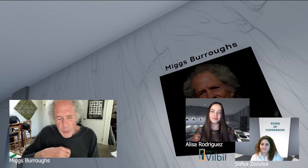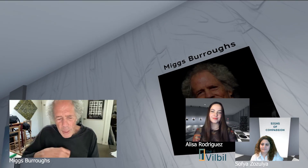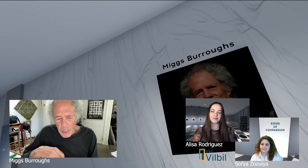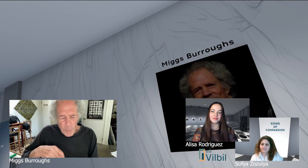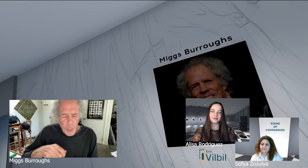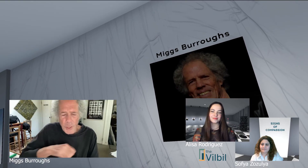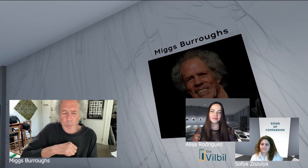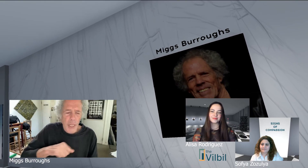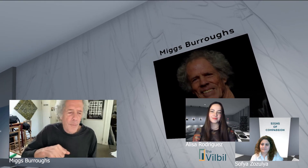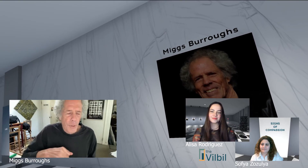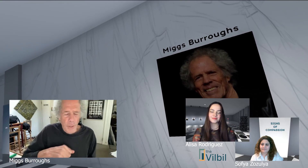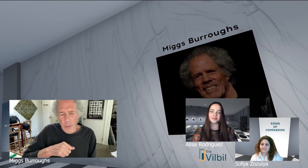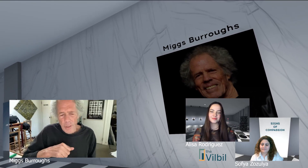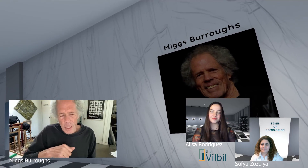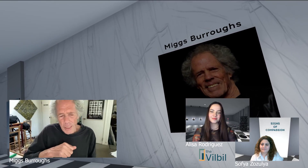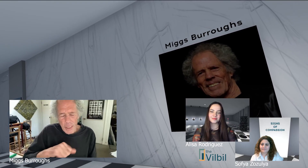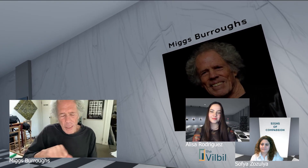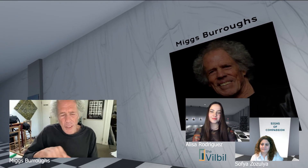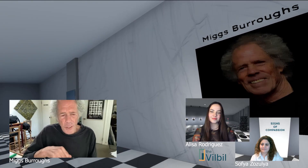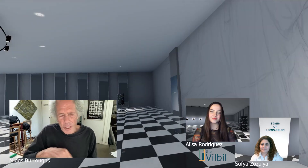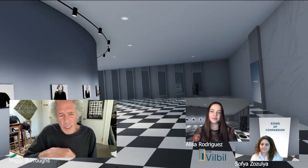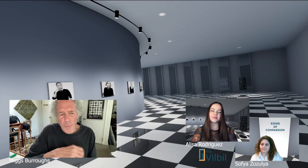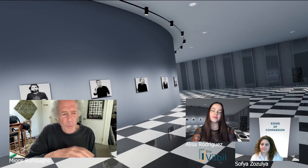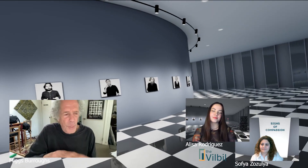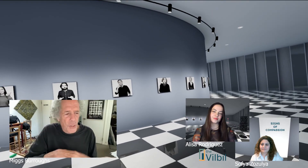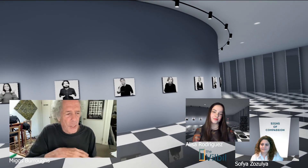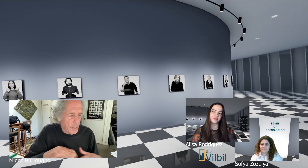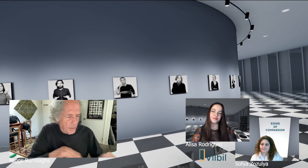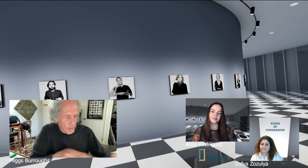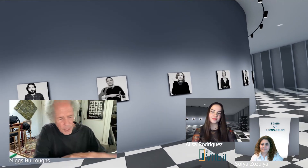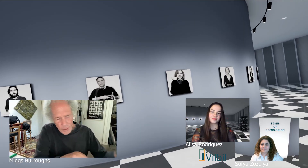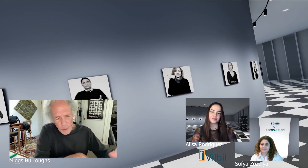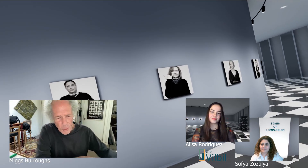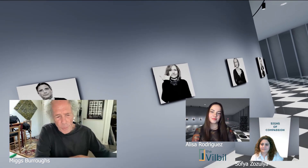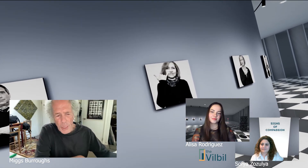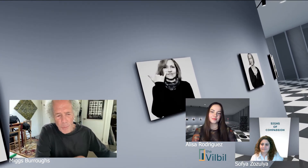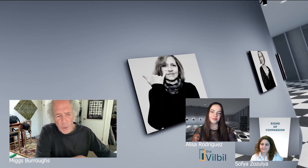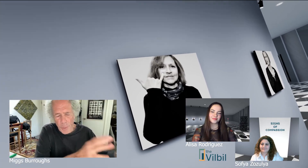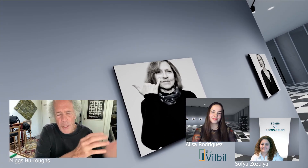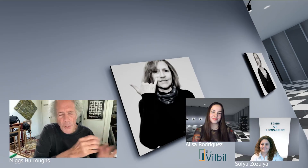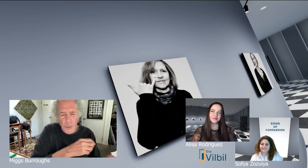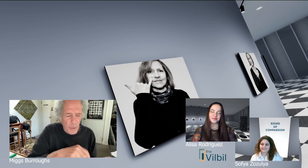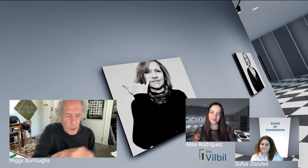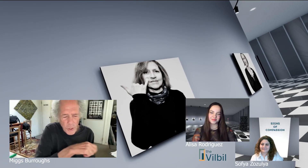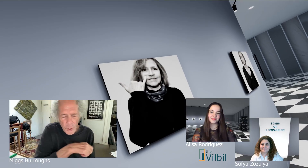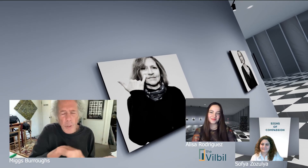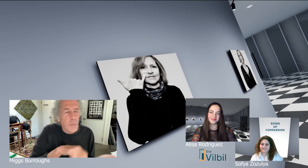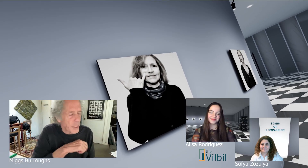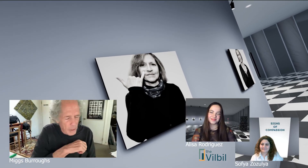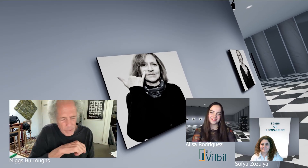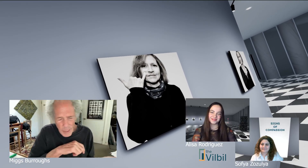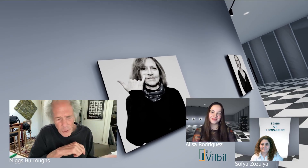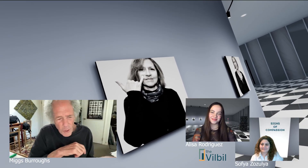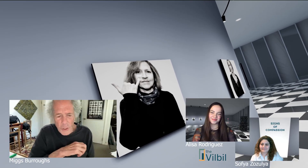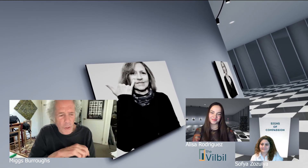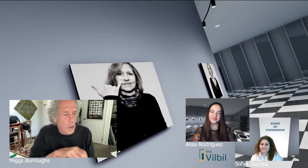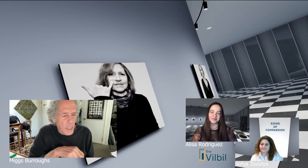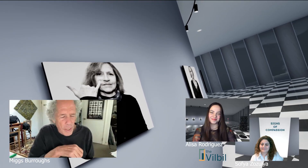scribbling on a piece of paper. I think they just, to keep me busy, here's some paper and a pencil, and I was just scribbling, not trying to draw